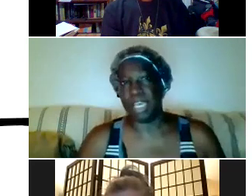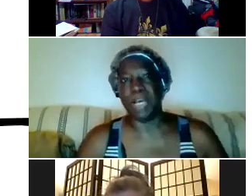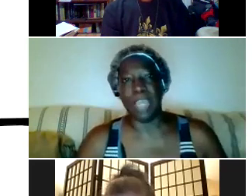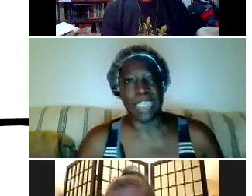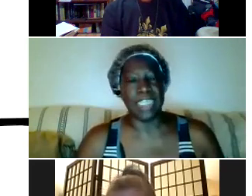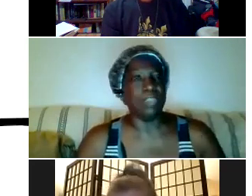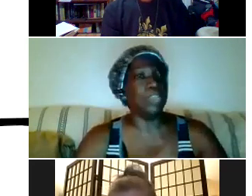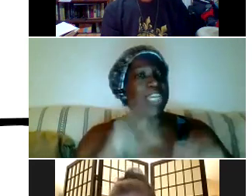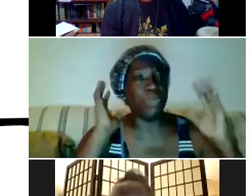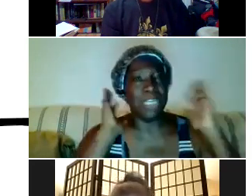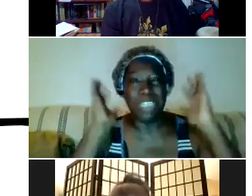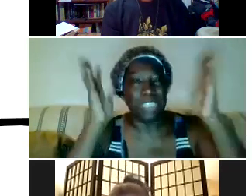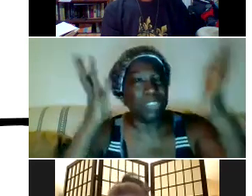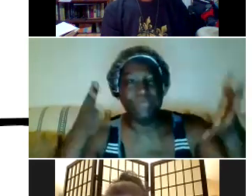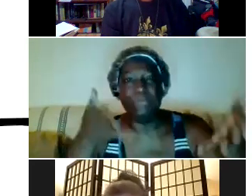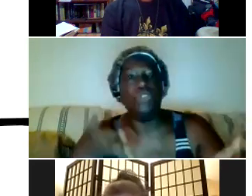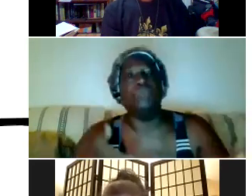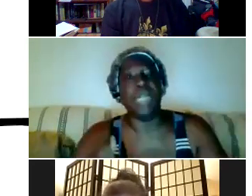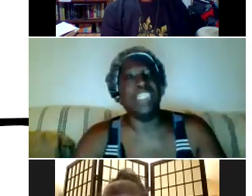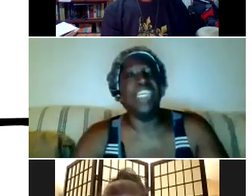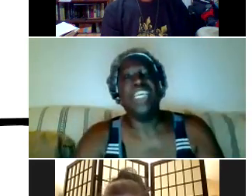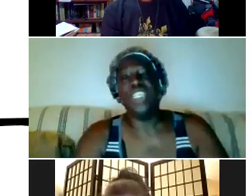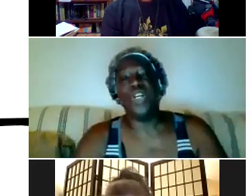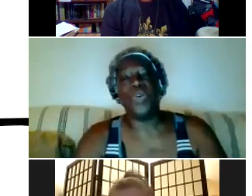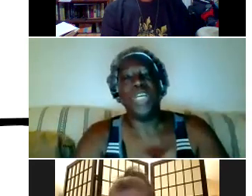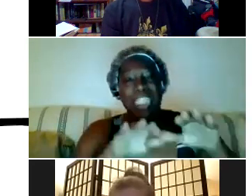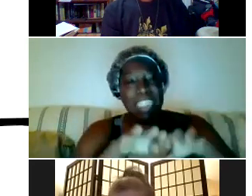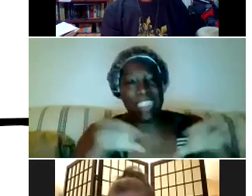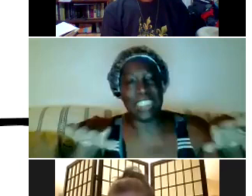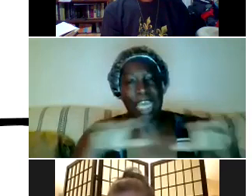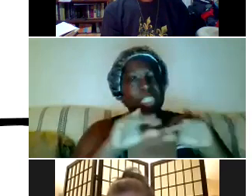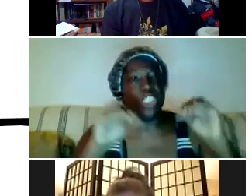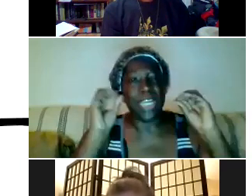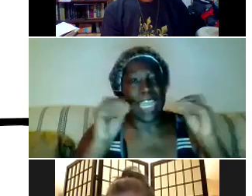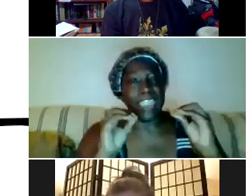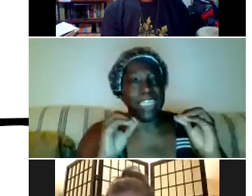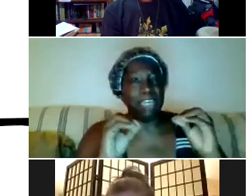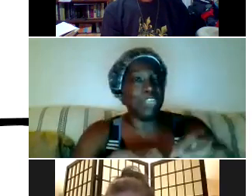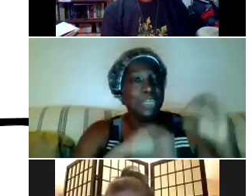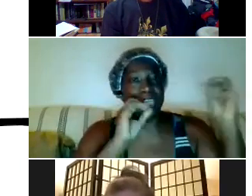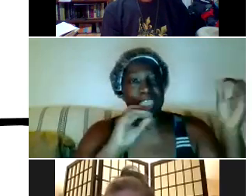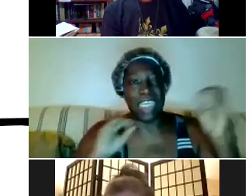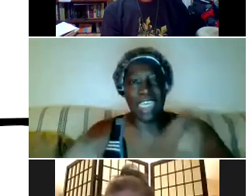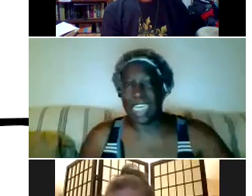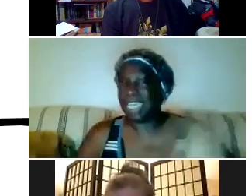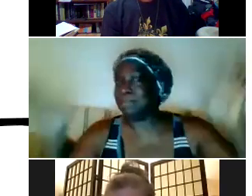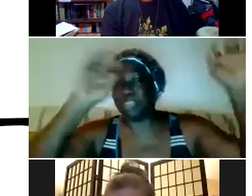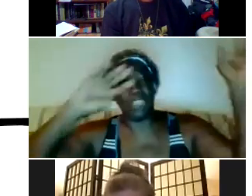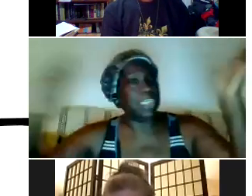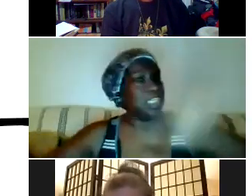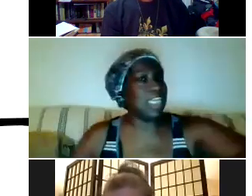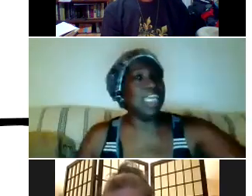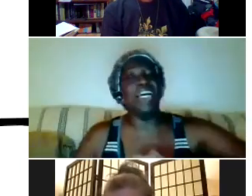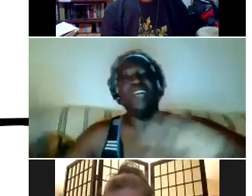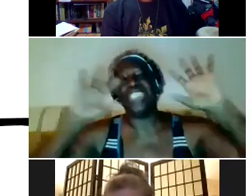thing about ASL. So I didn't want to just give them too much. So I'm just doing ASL. I'm not doing SEE. I'm not